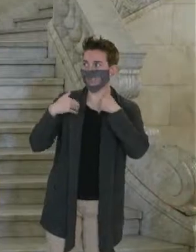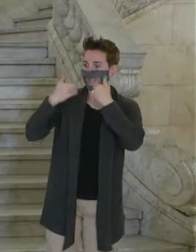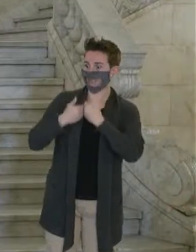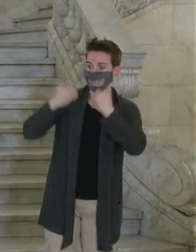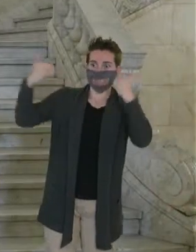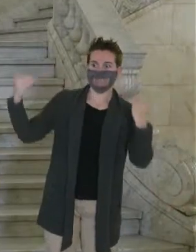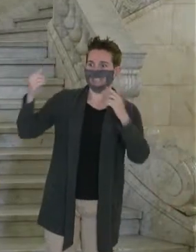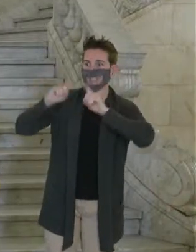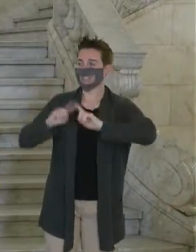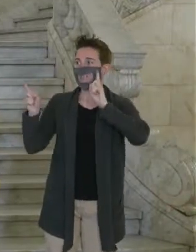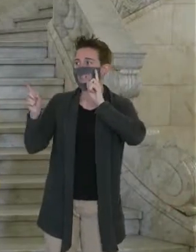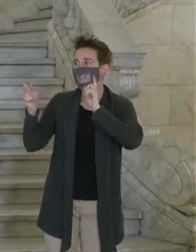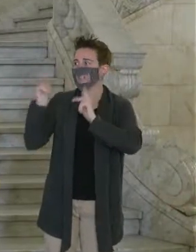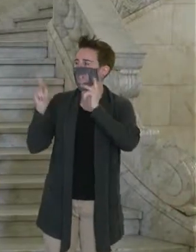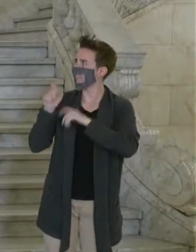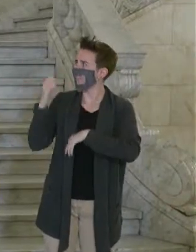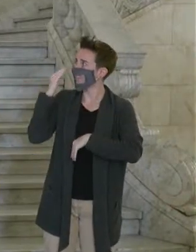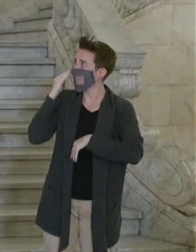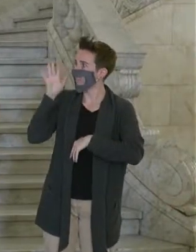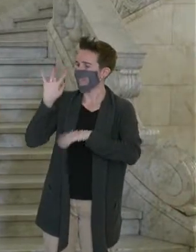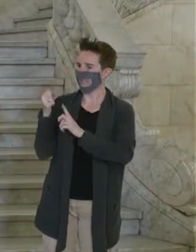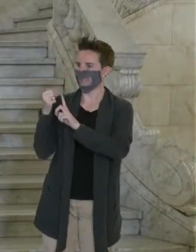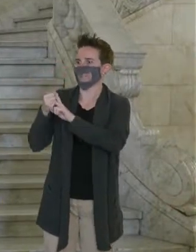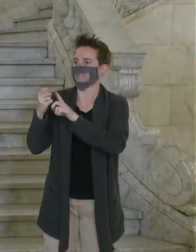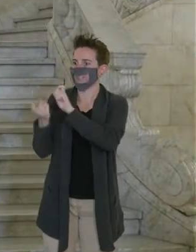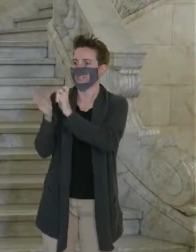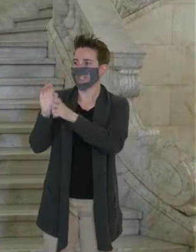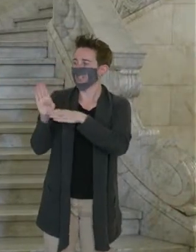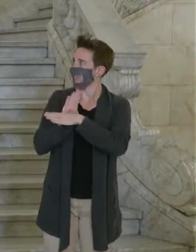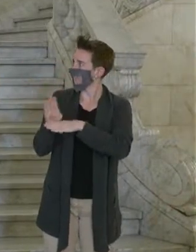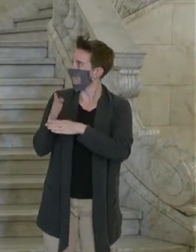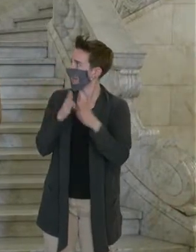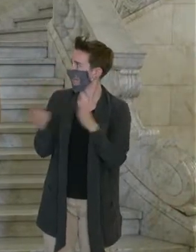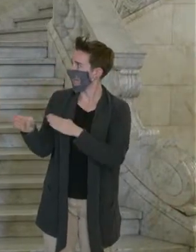that people should know that might impact them on a regular daily basis?